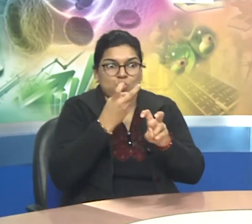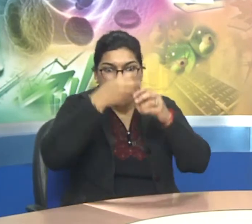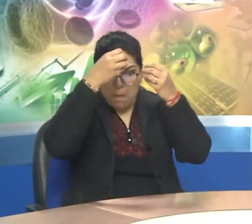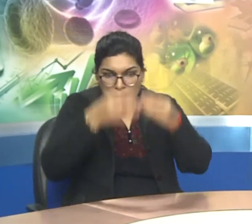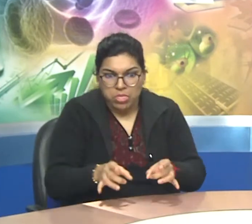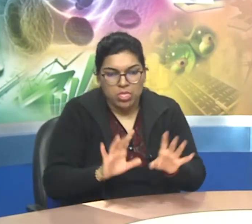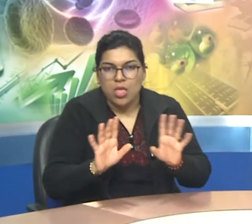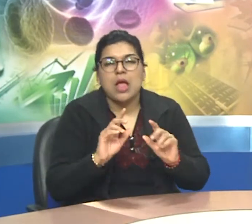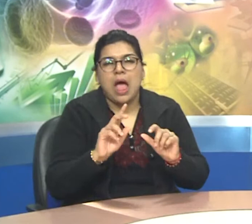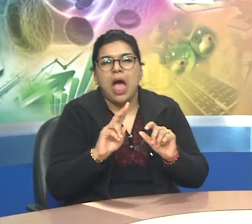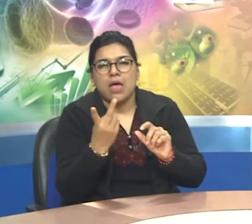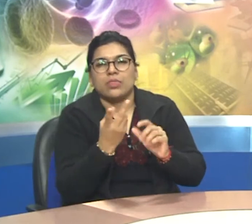and